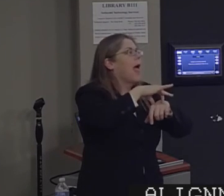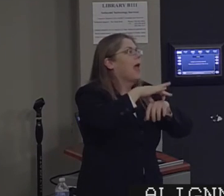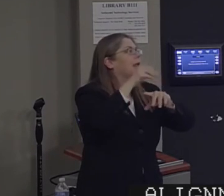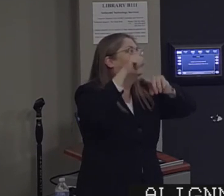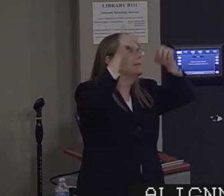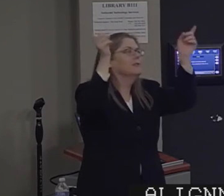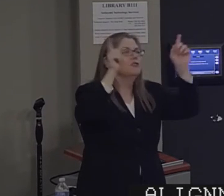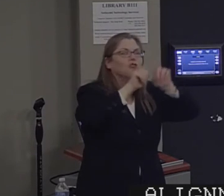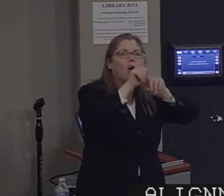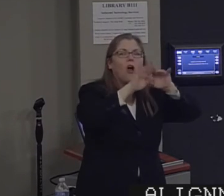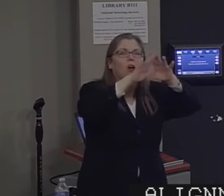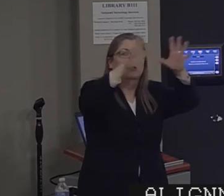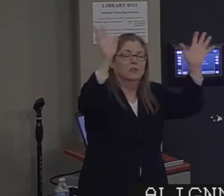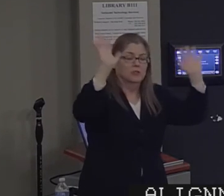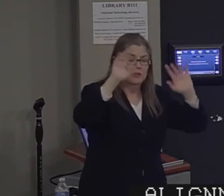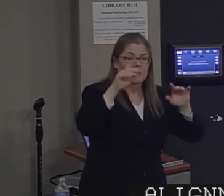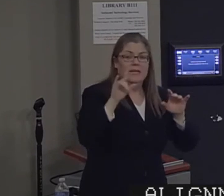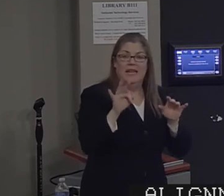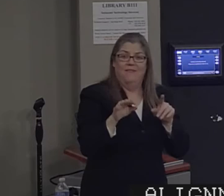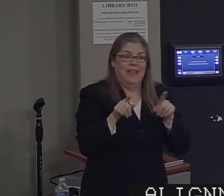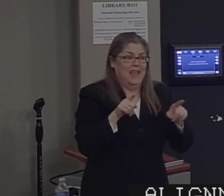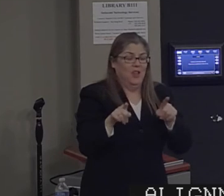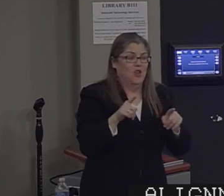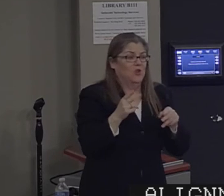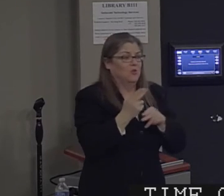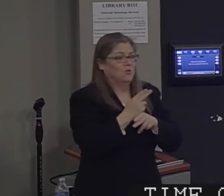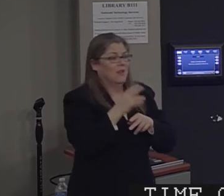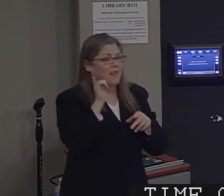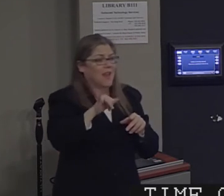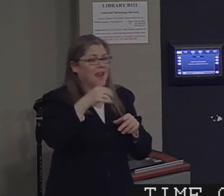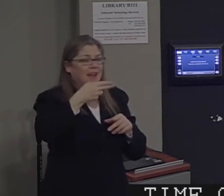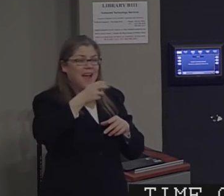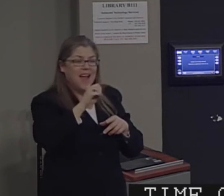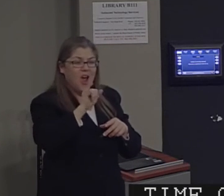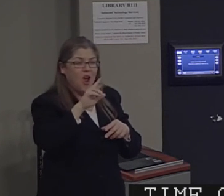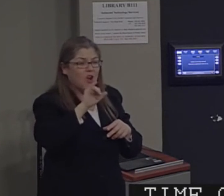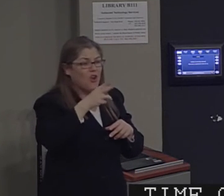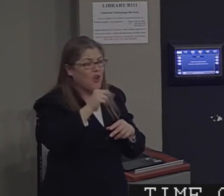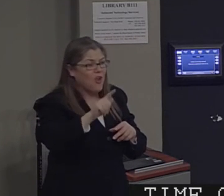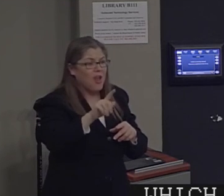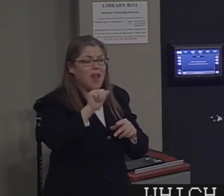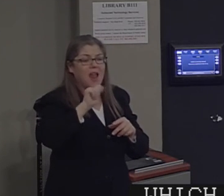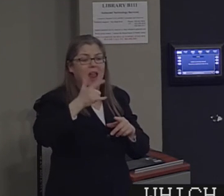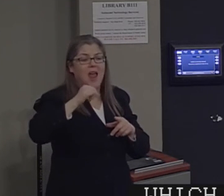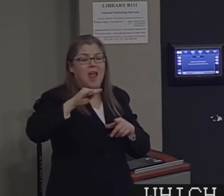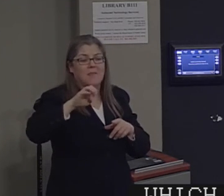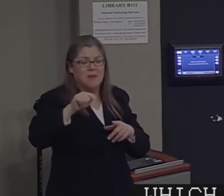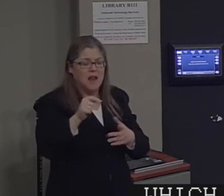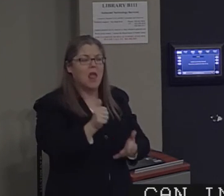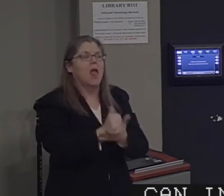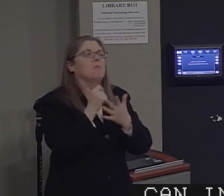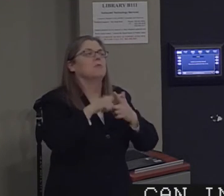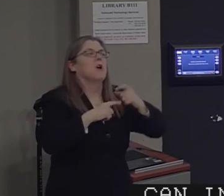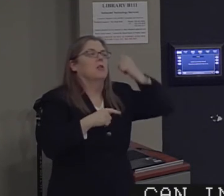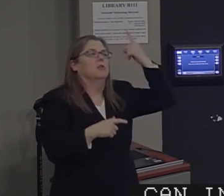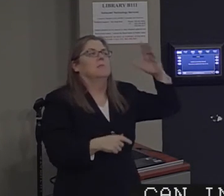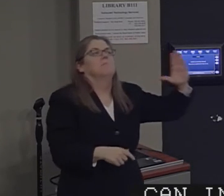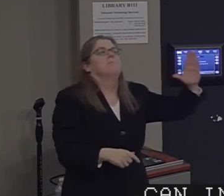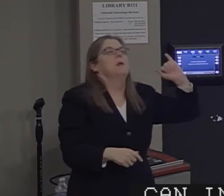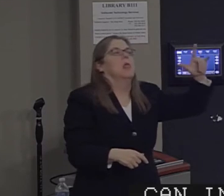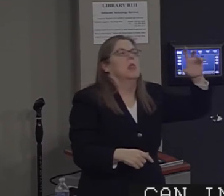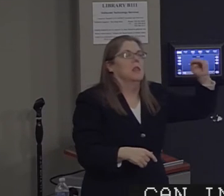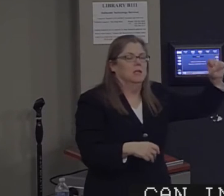And she found that teaching either using hierarchical alignment helped you to understand billions relative to if you